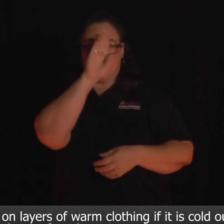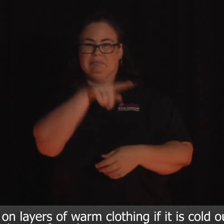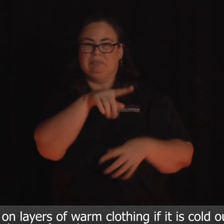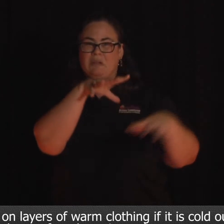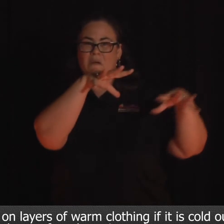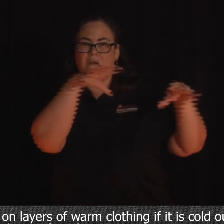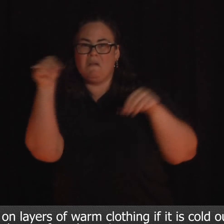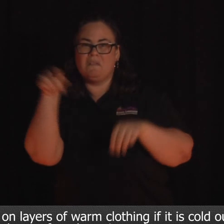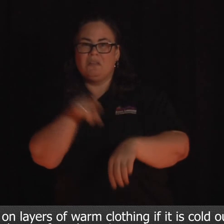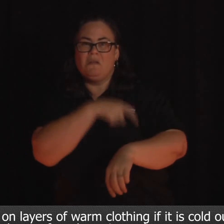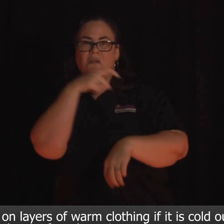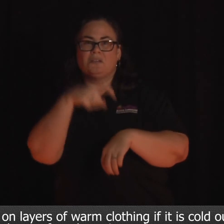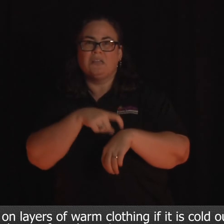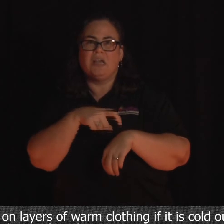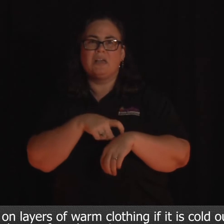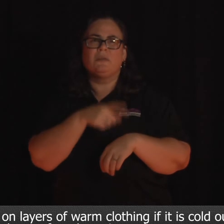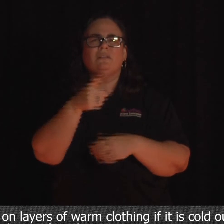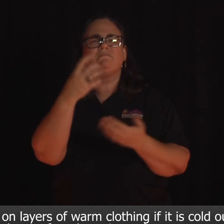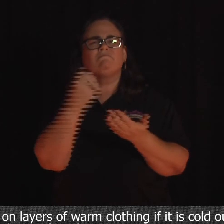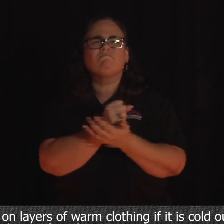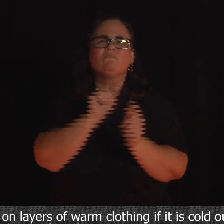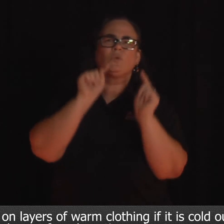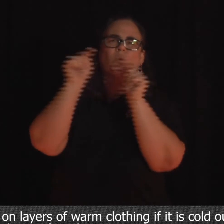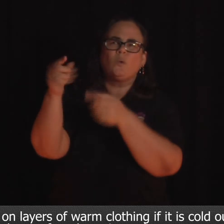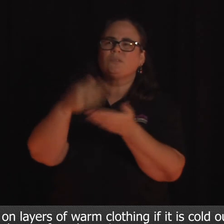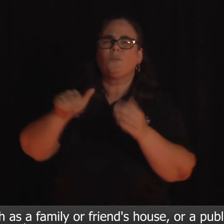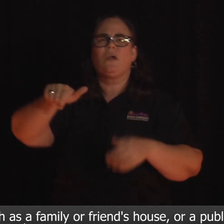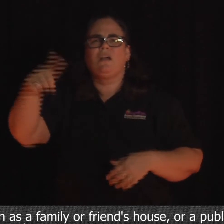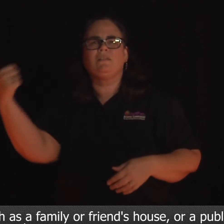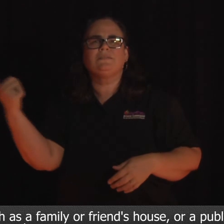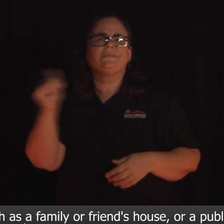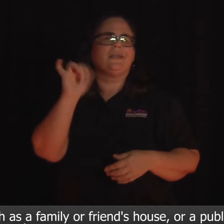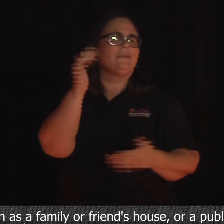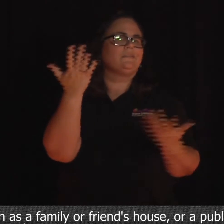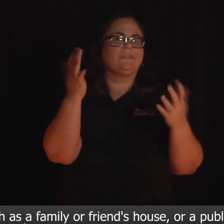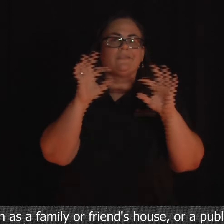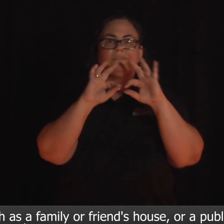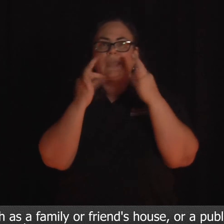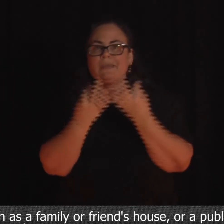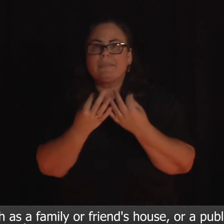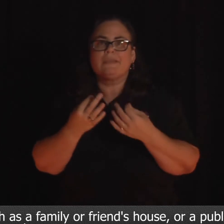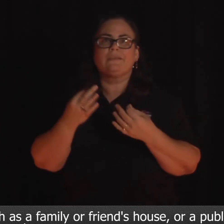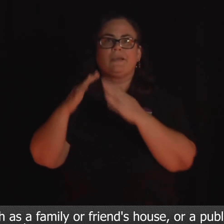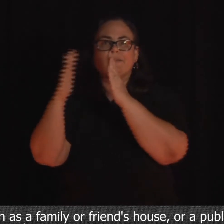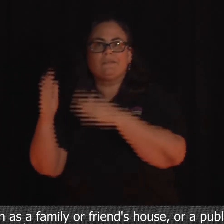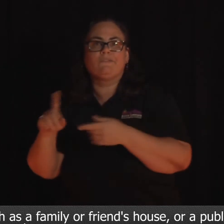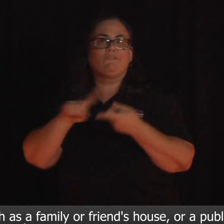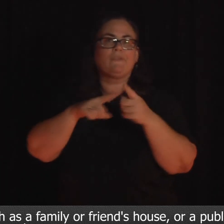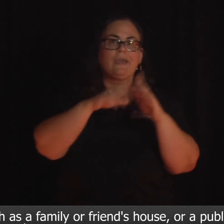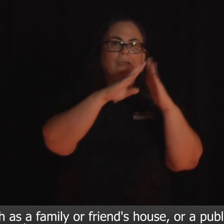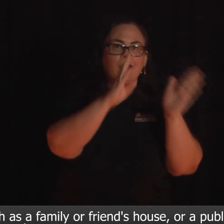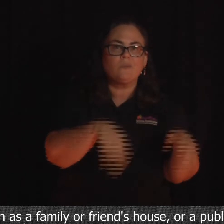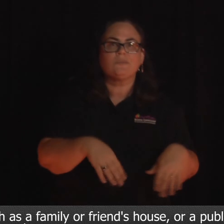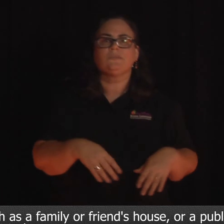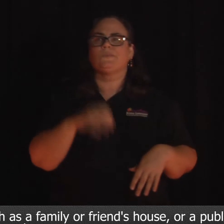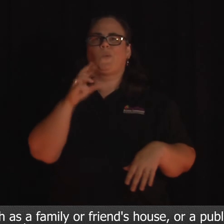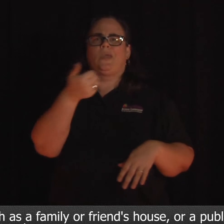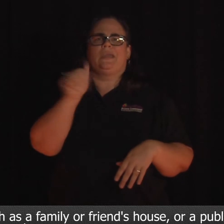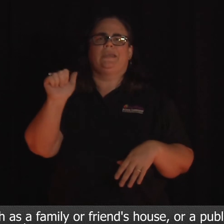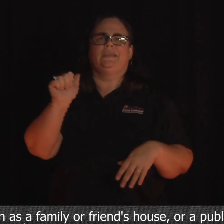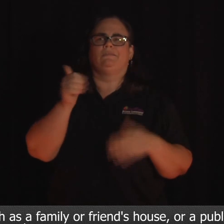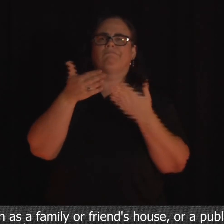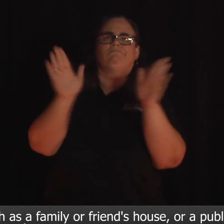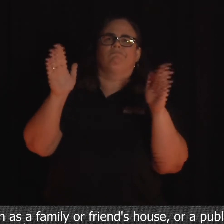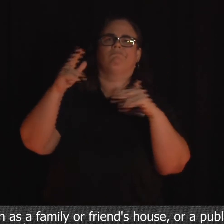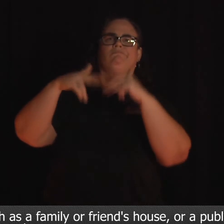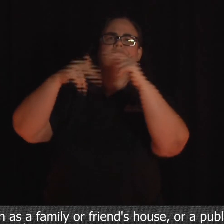If the power may be out for a long time, plan to go somewhere else, such as a family or friend's house or a public facility that has